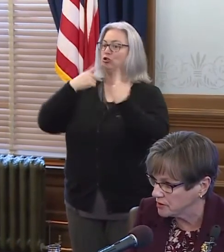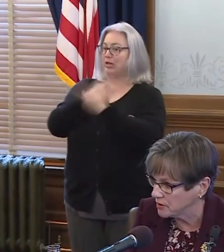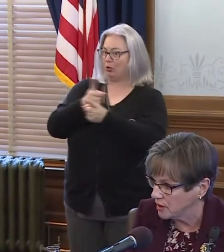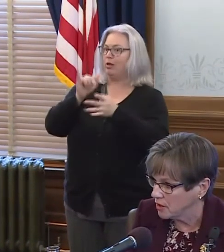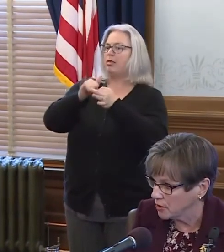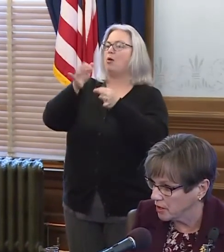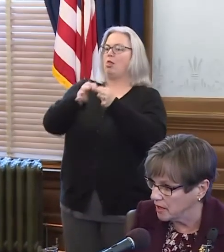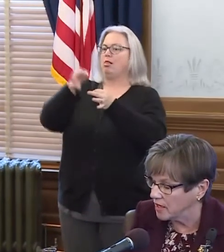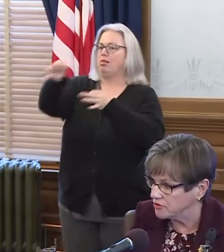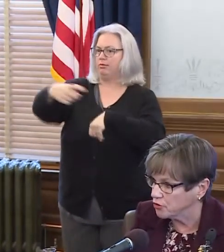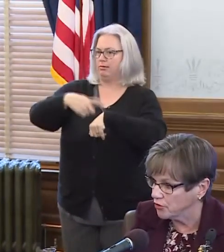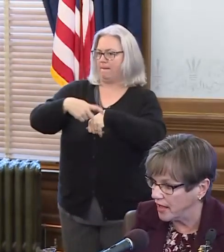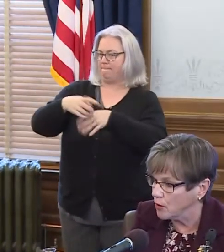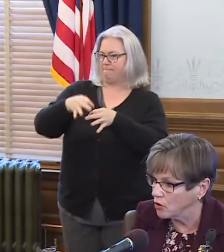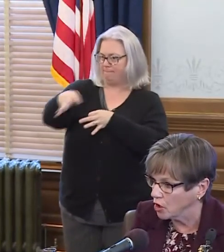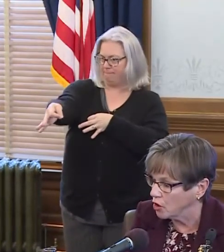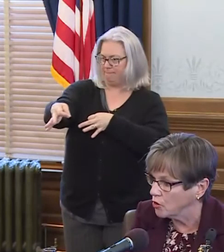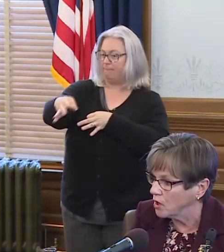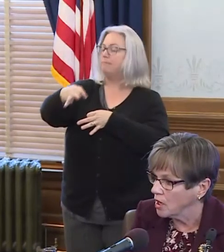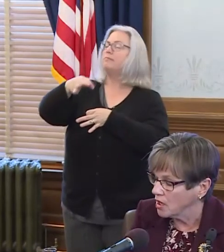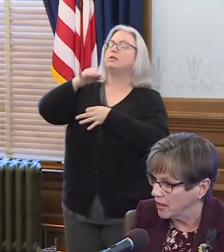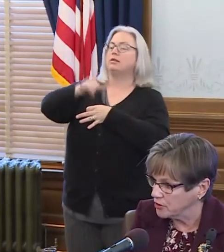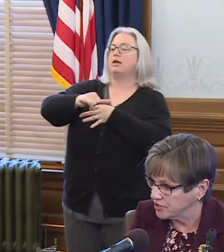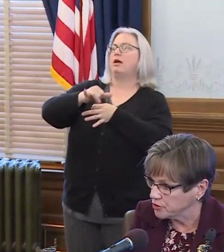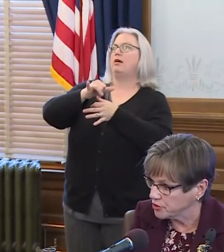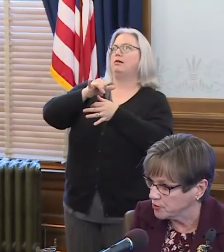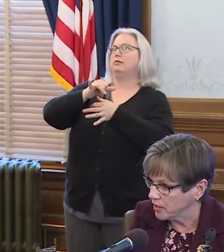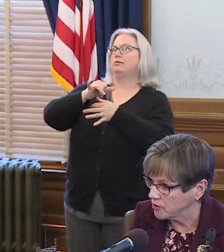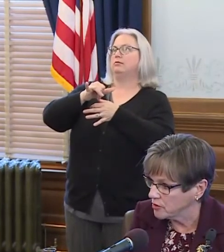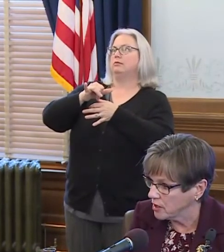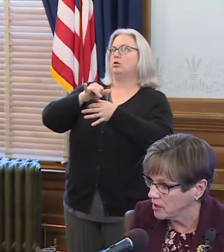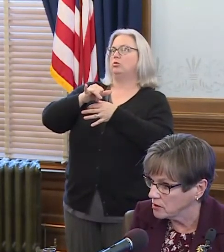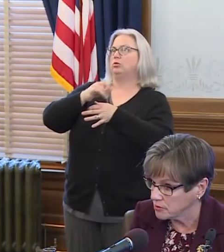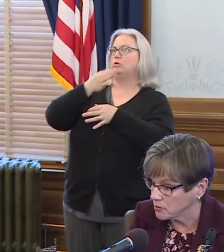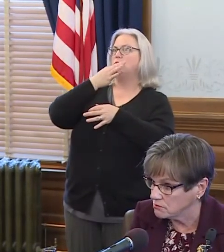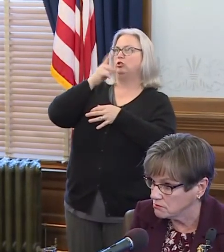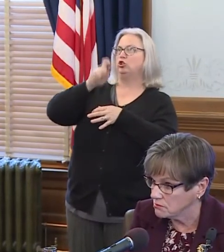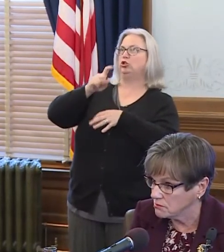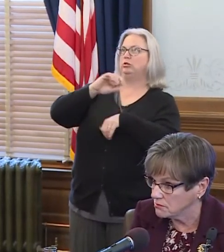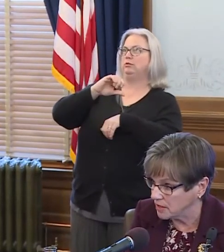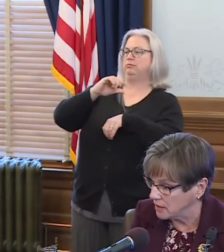declaration. Okay. Okay, and so that will go, that was set to expire